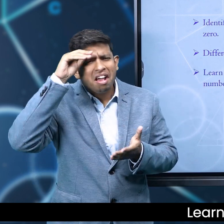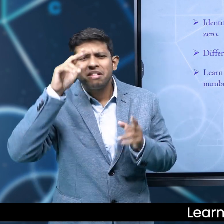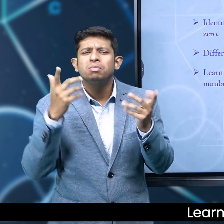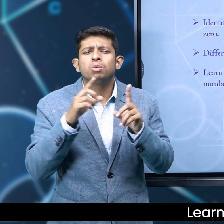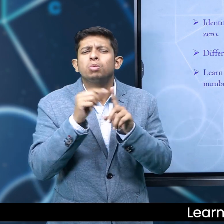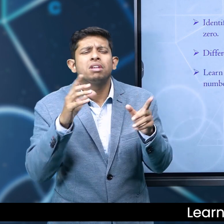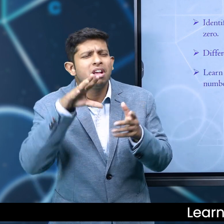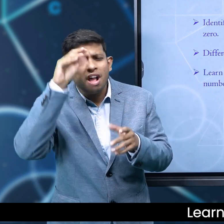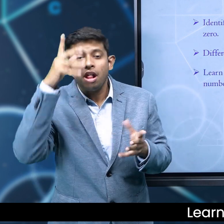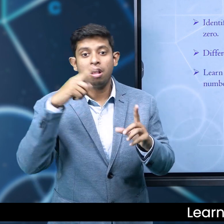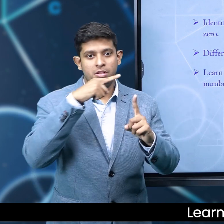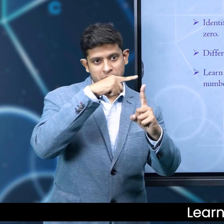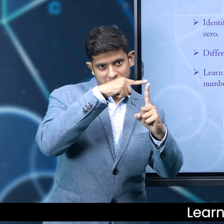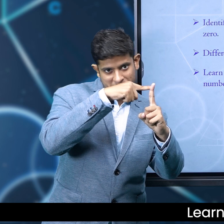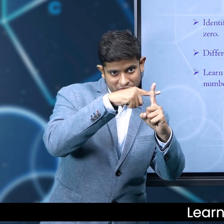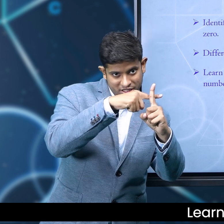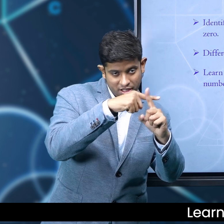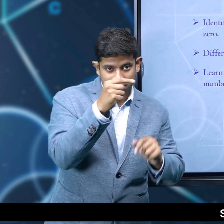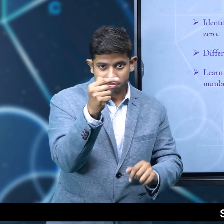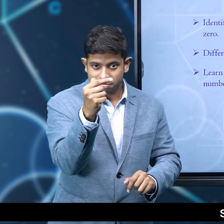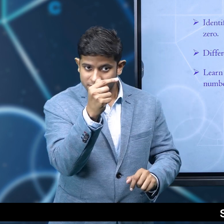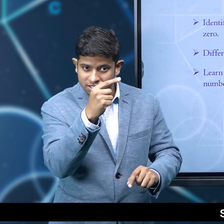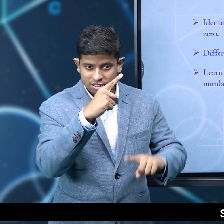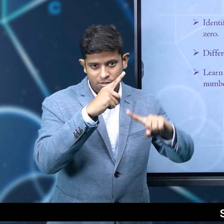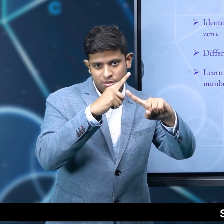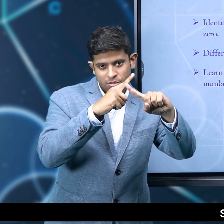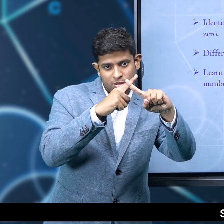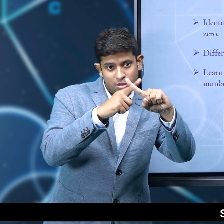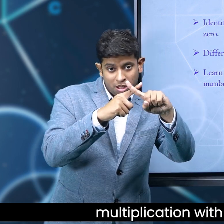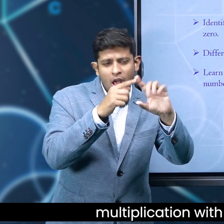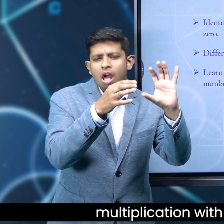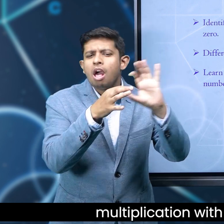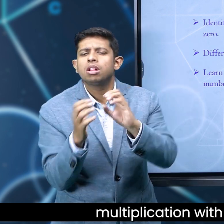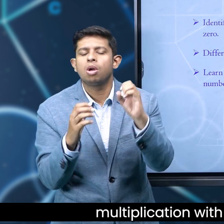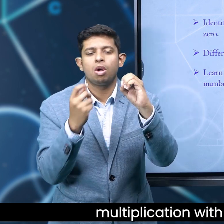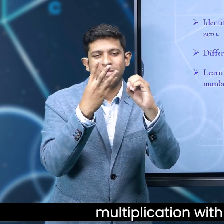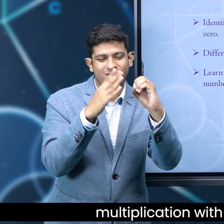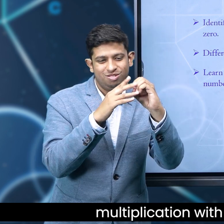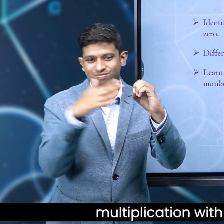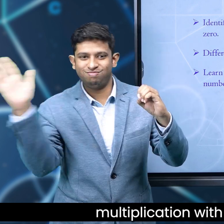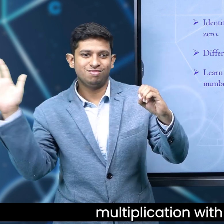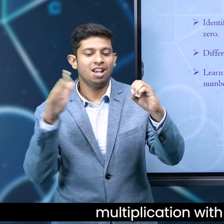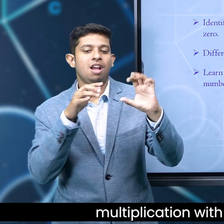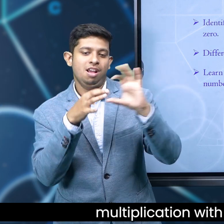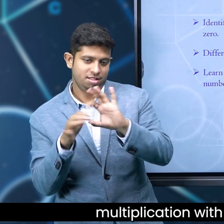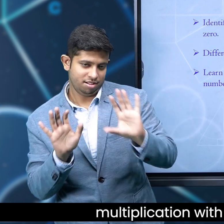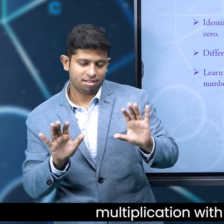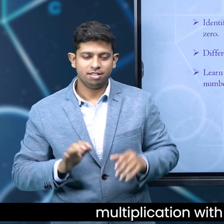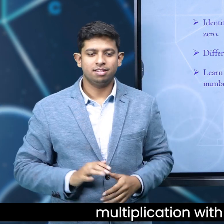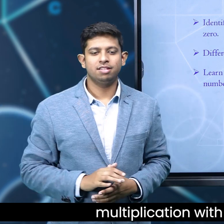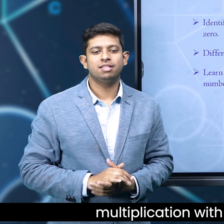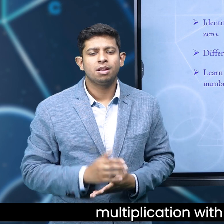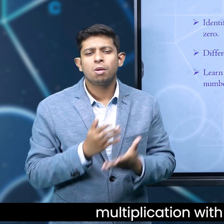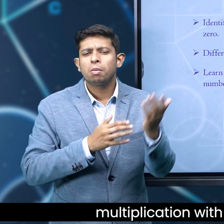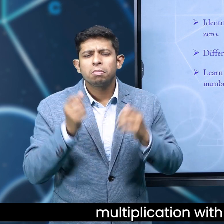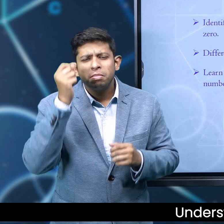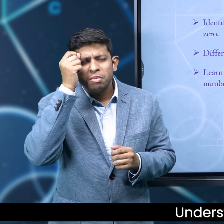Learn to perform addition, subtraction, and multiplication with whole numbers on a number line.